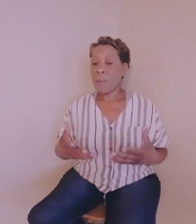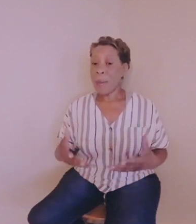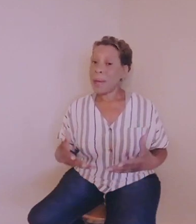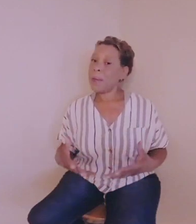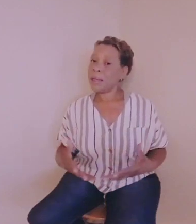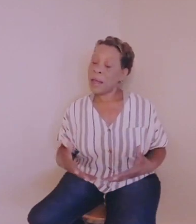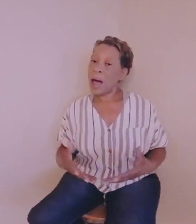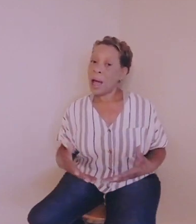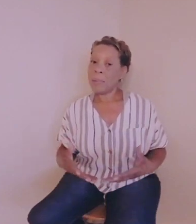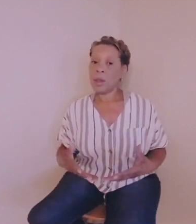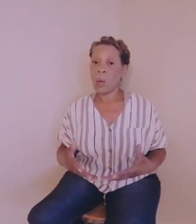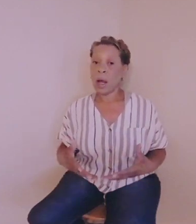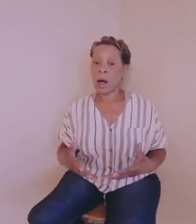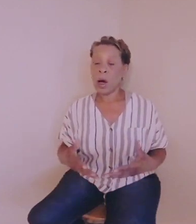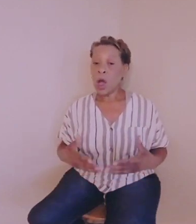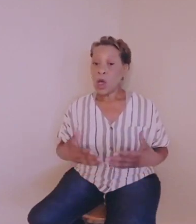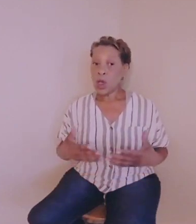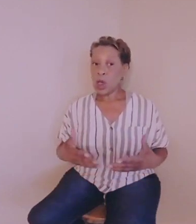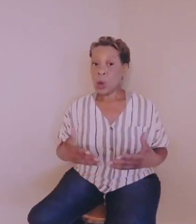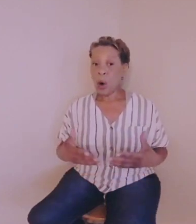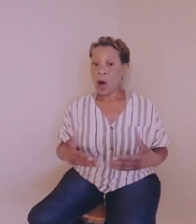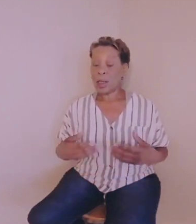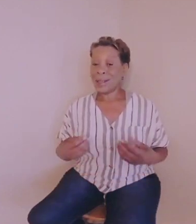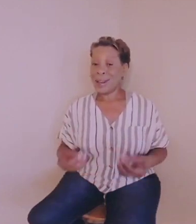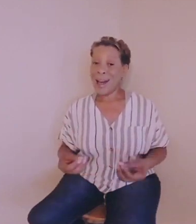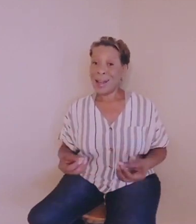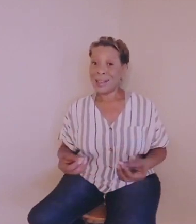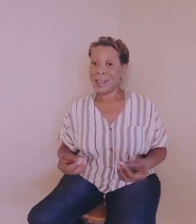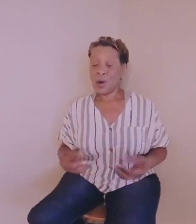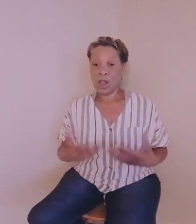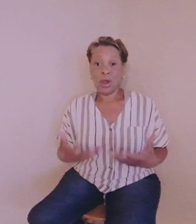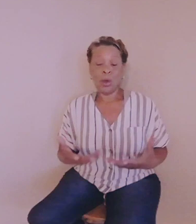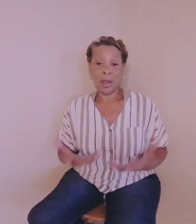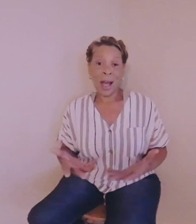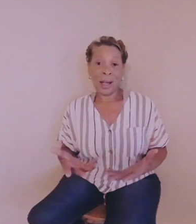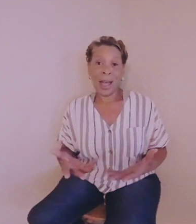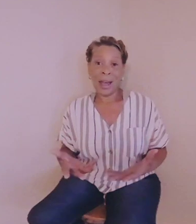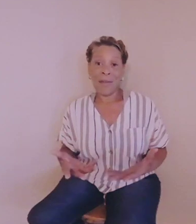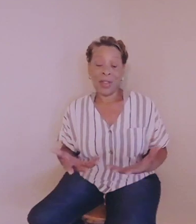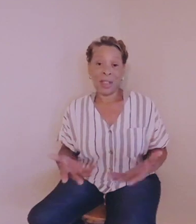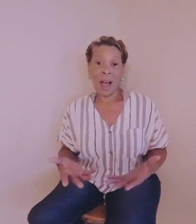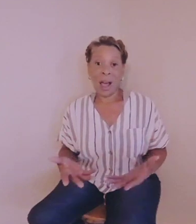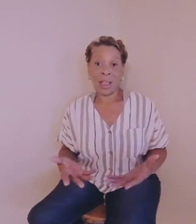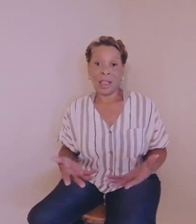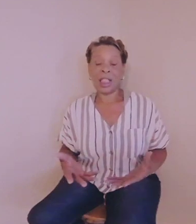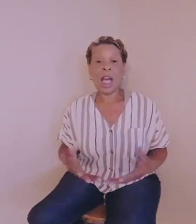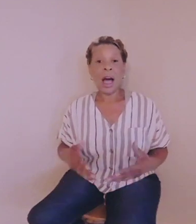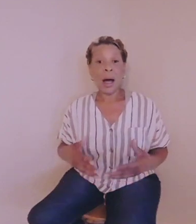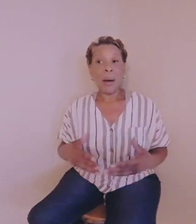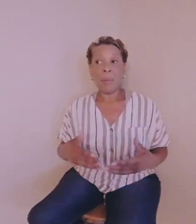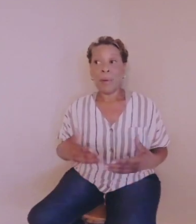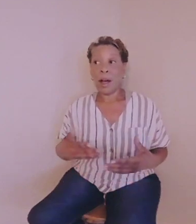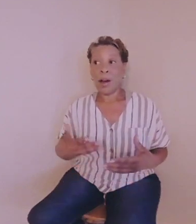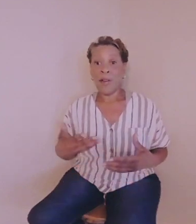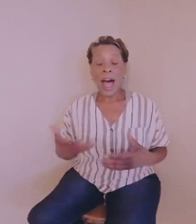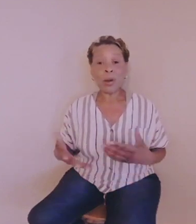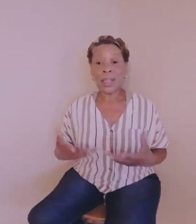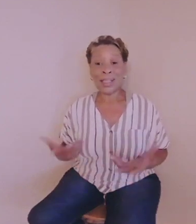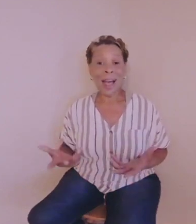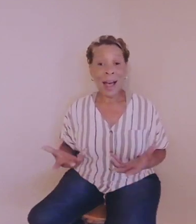may be times where you are not, or you do not have the knowledge of how to